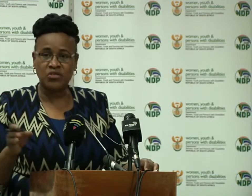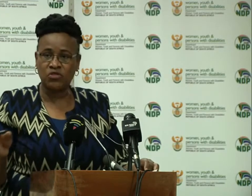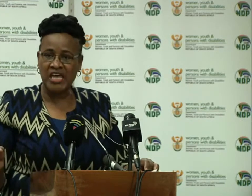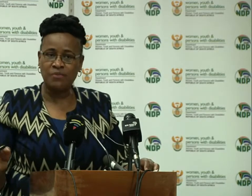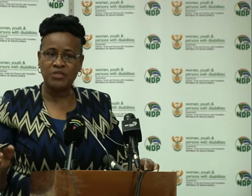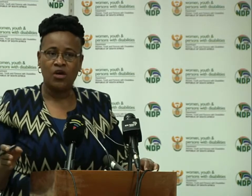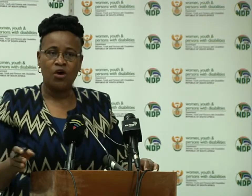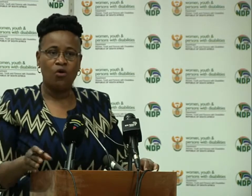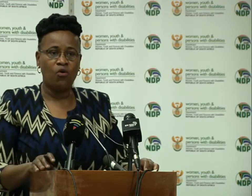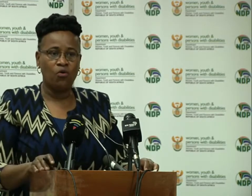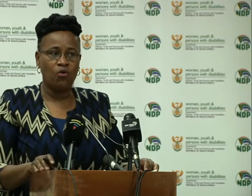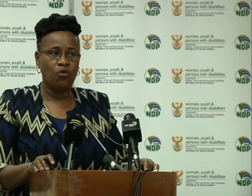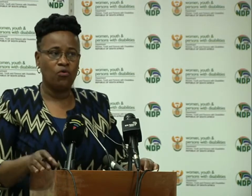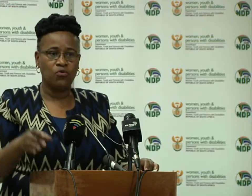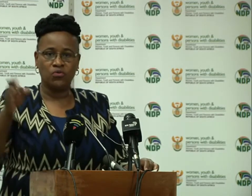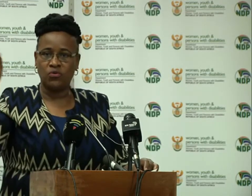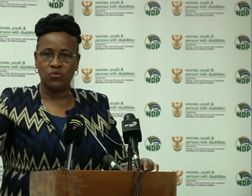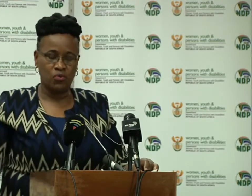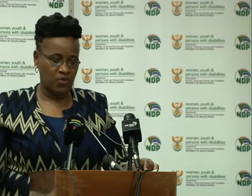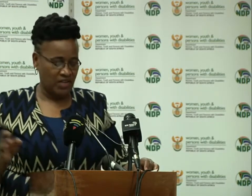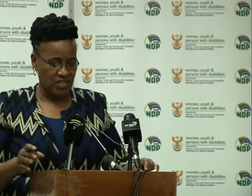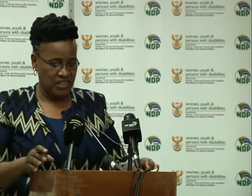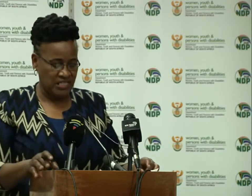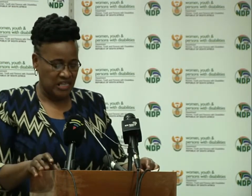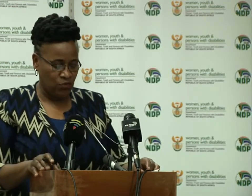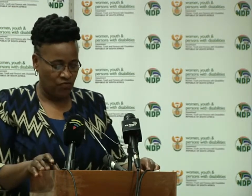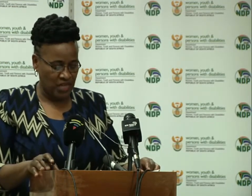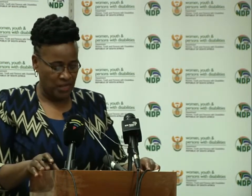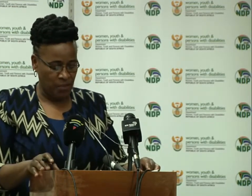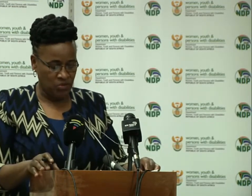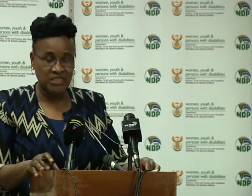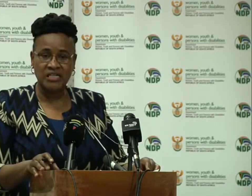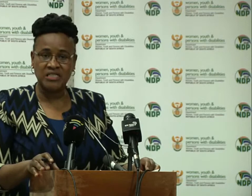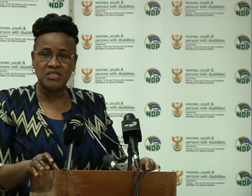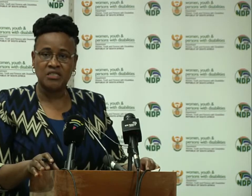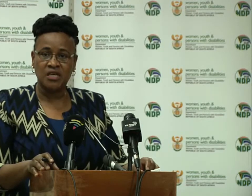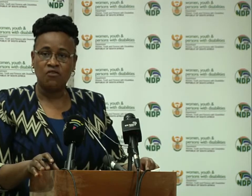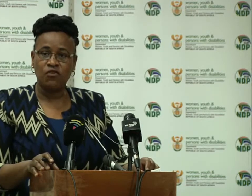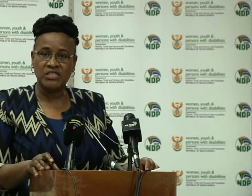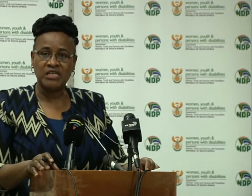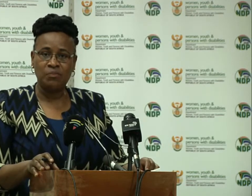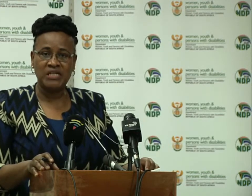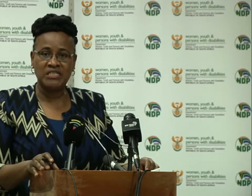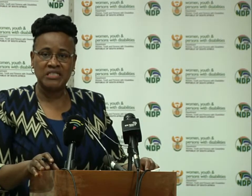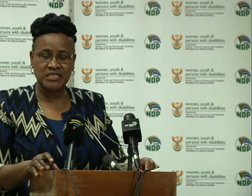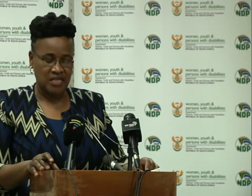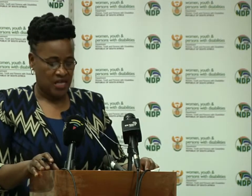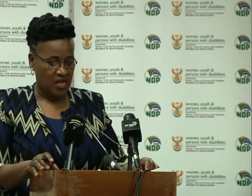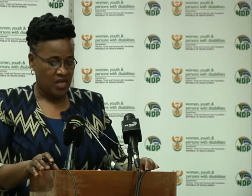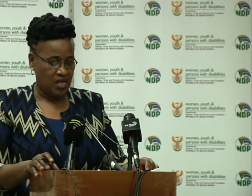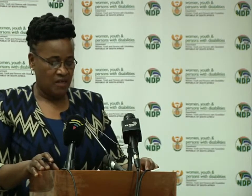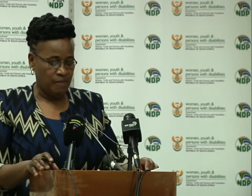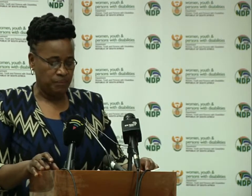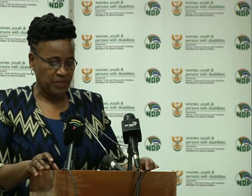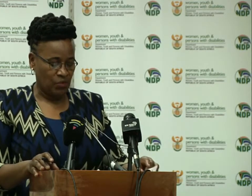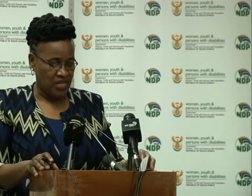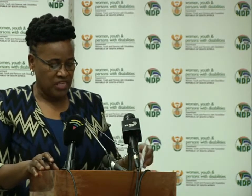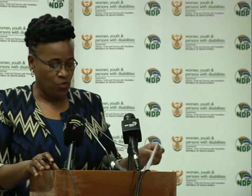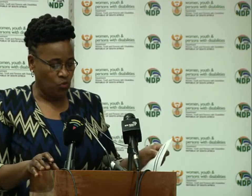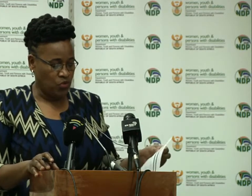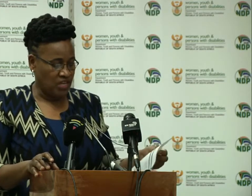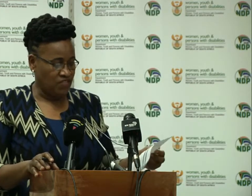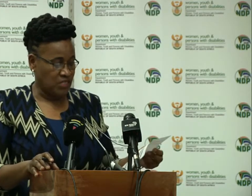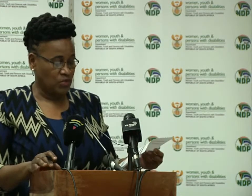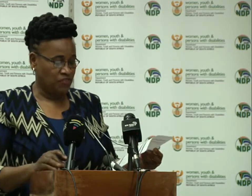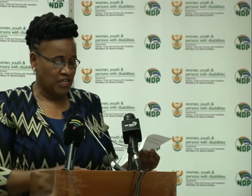of the stereotypes or whatever things that we've heard about the reasons for disabilities. I